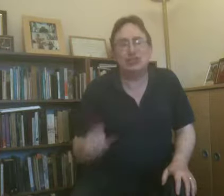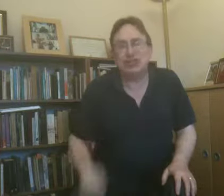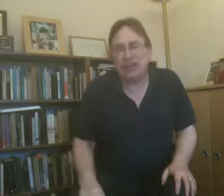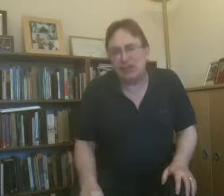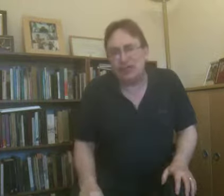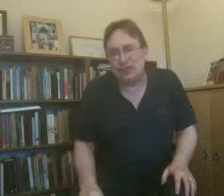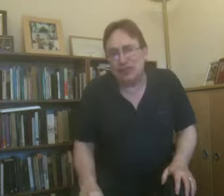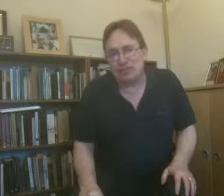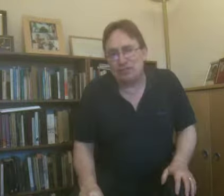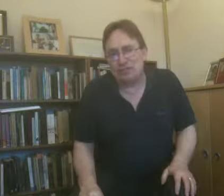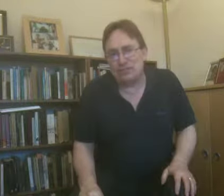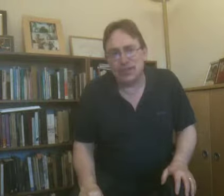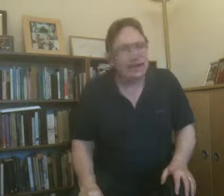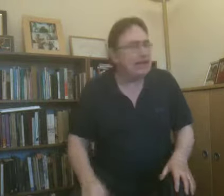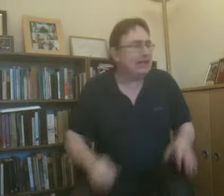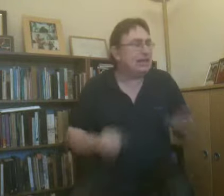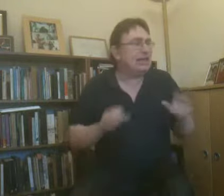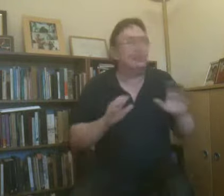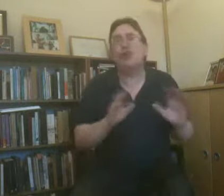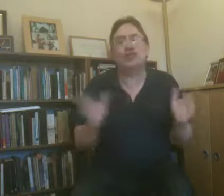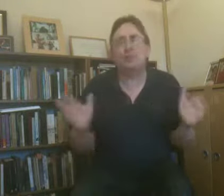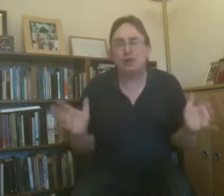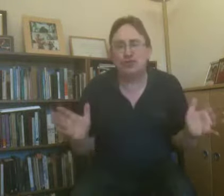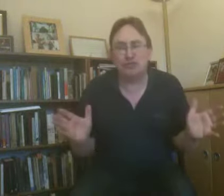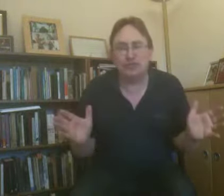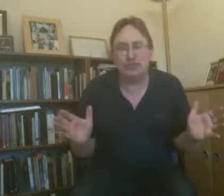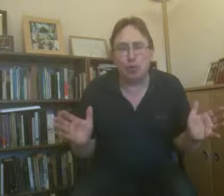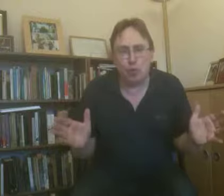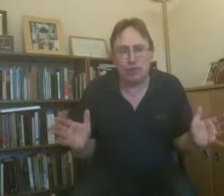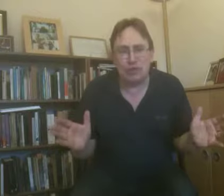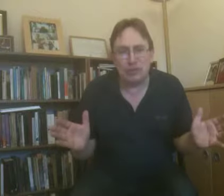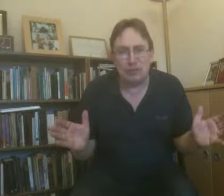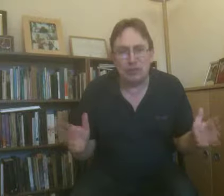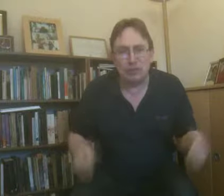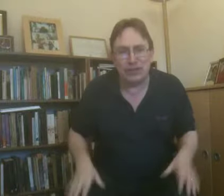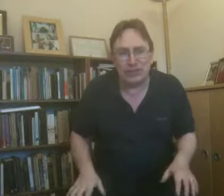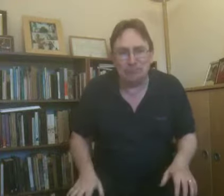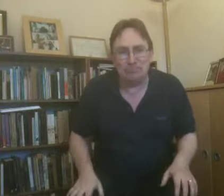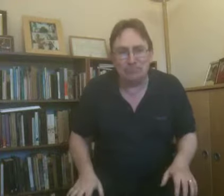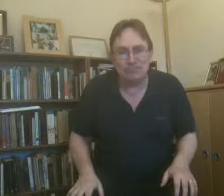Jewish etiquette forever. He is not supposed to speak to a woman in public.